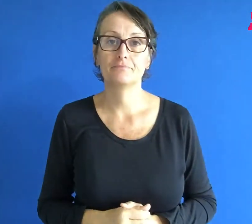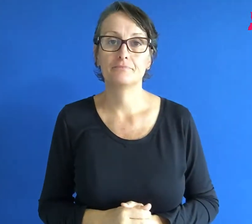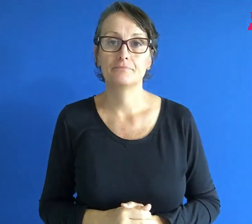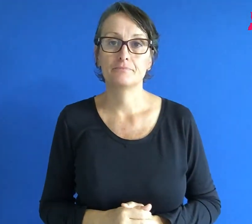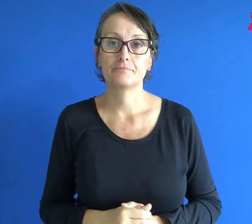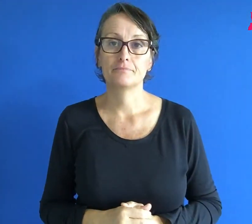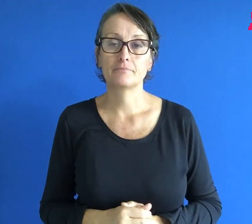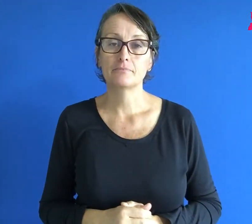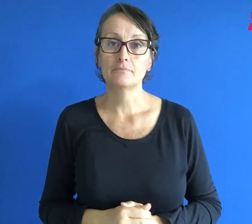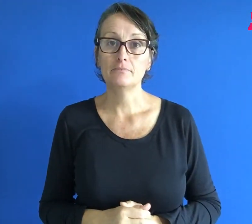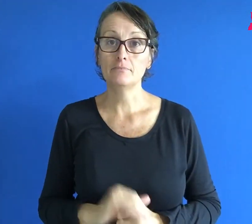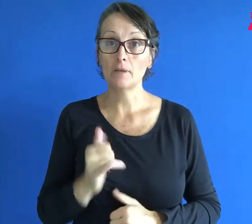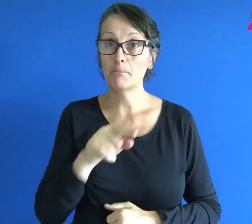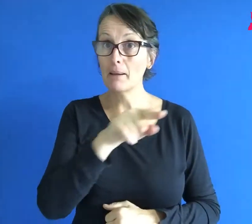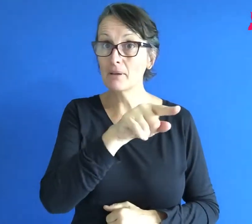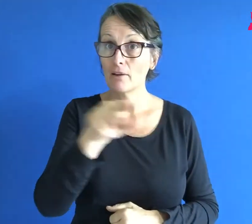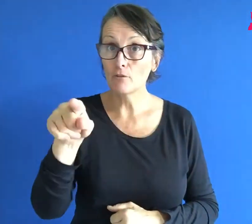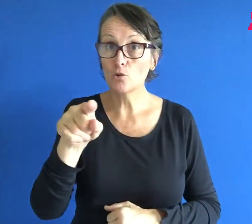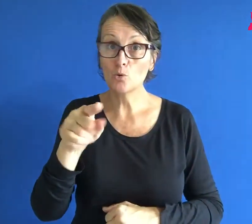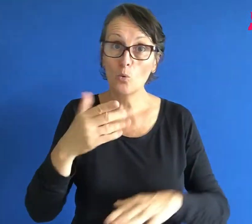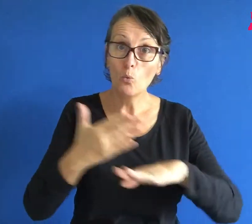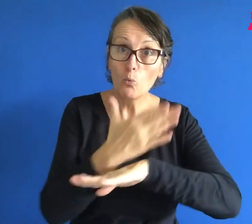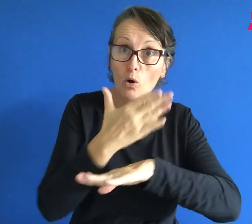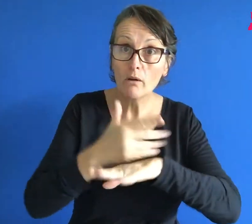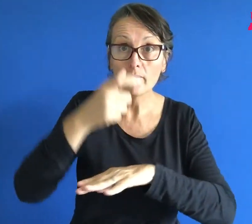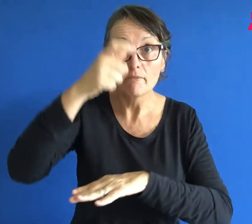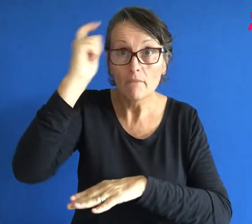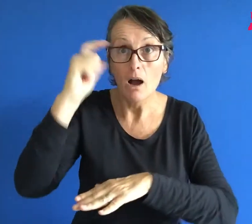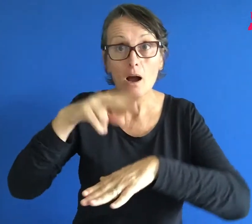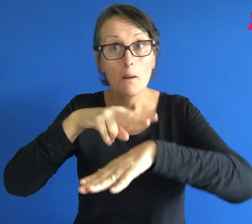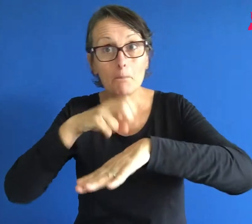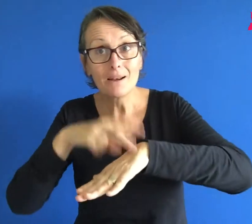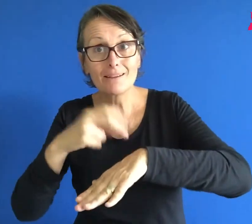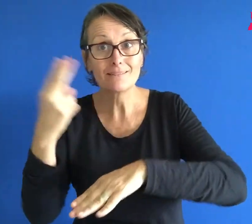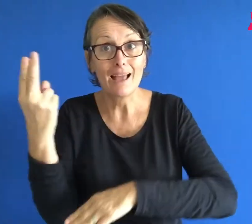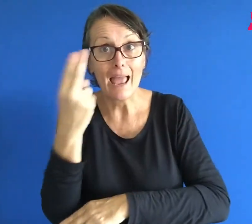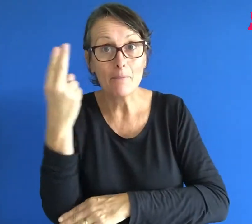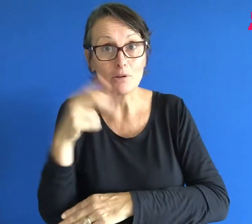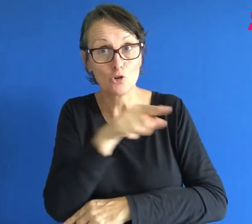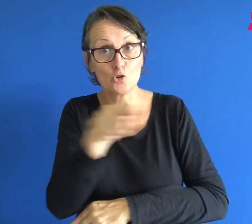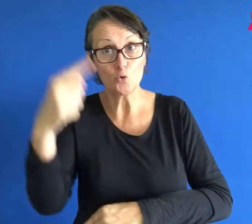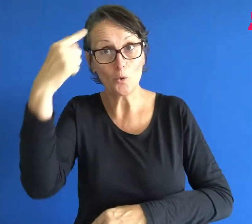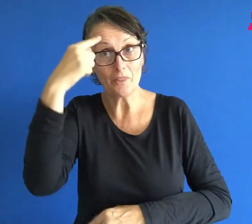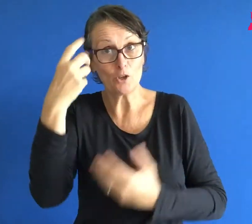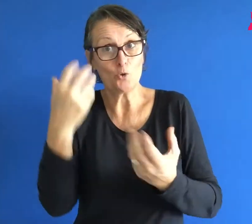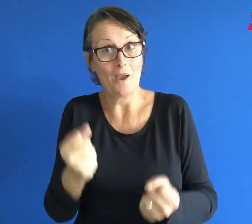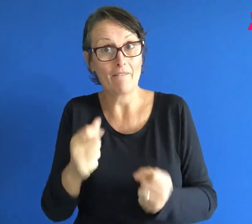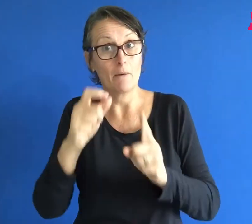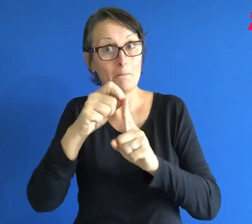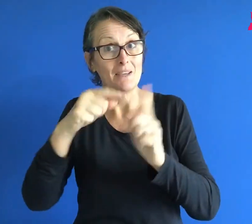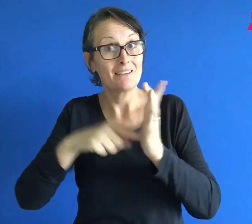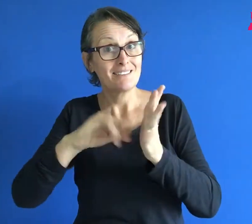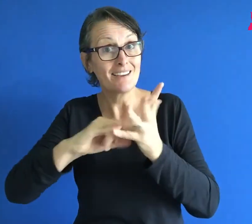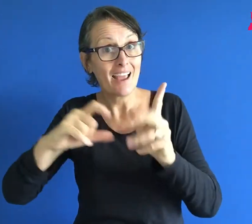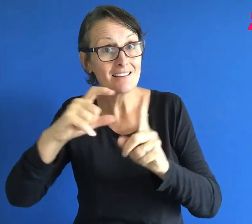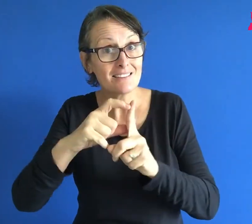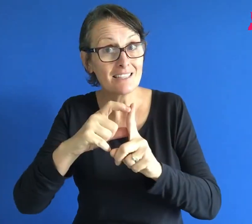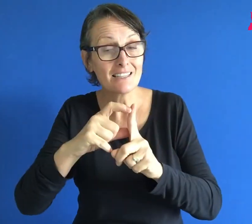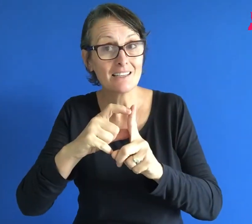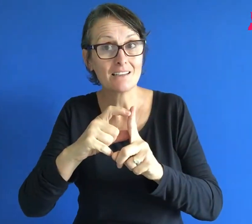may well be a first responder or an emergency worker, and you think you might have some of the symptoms of PTSD, what would be the first things